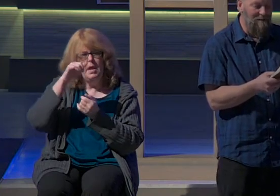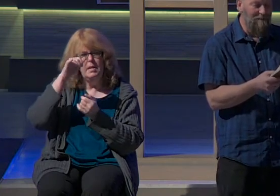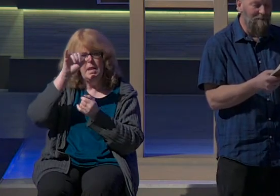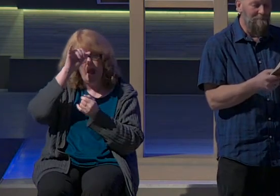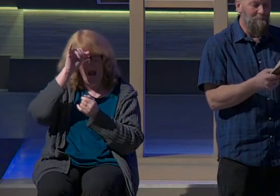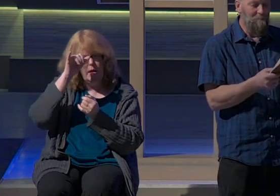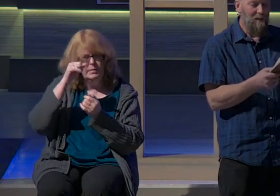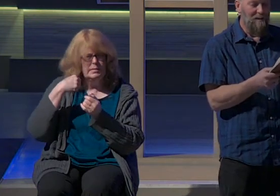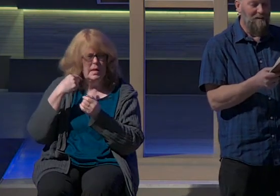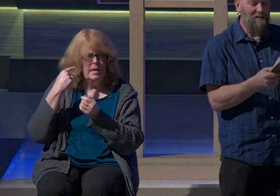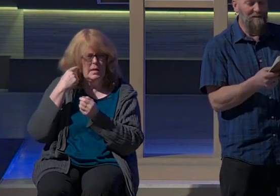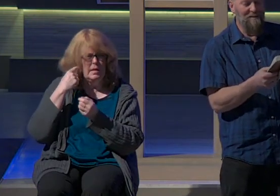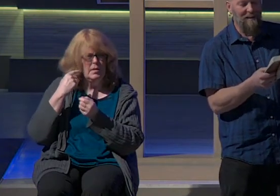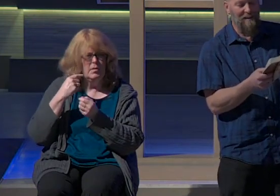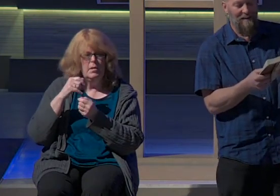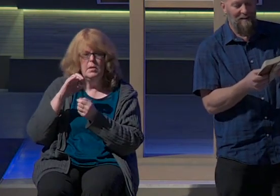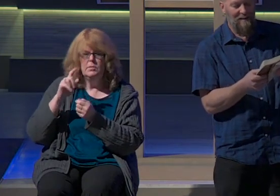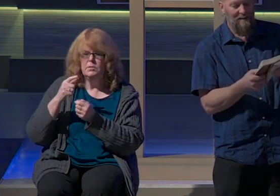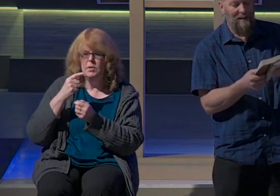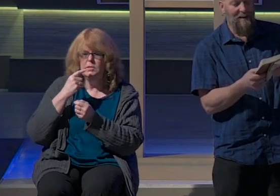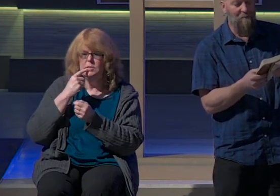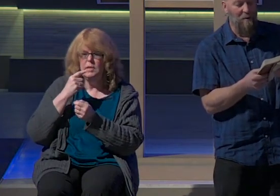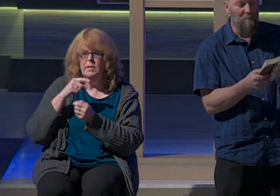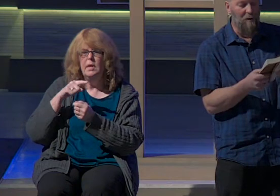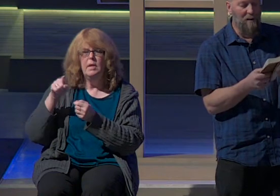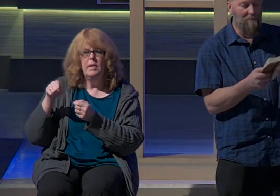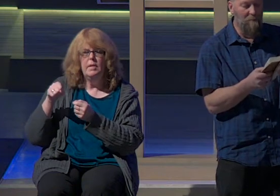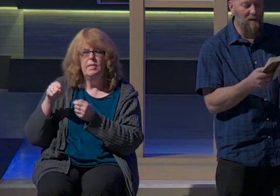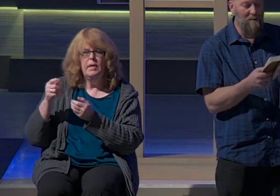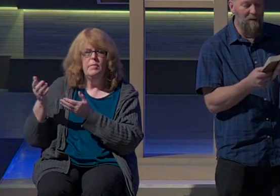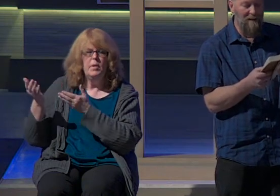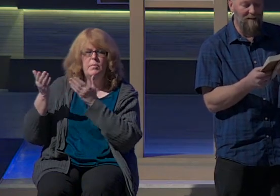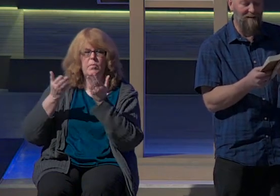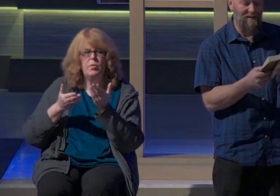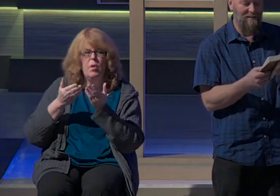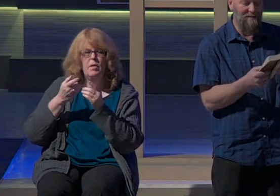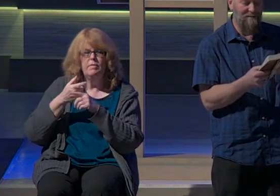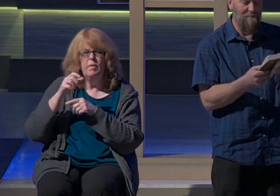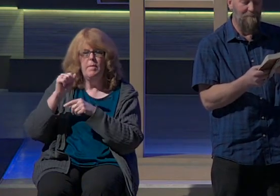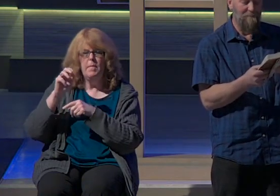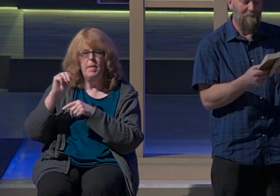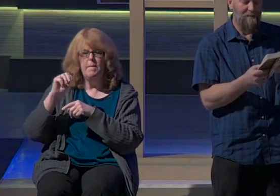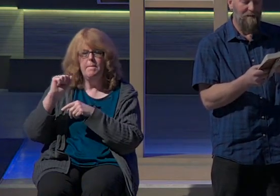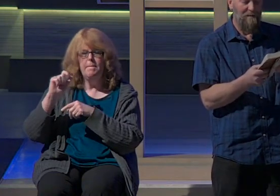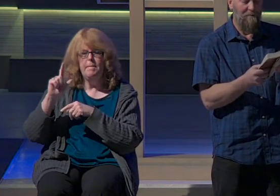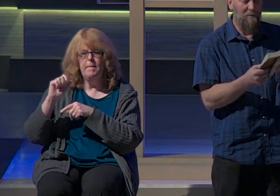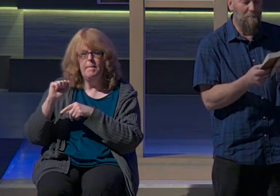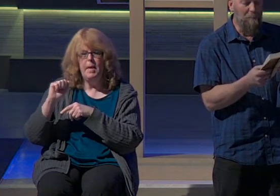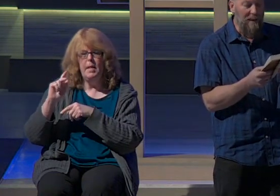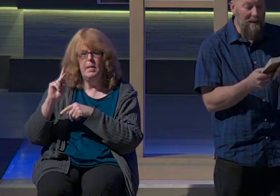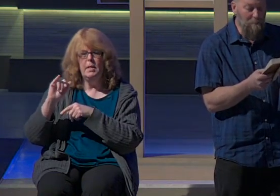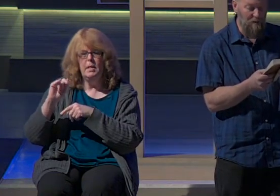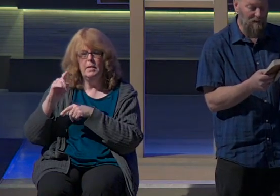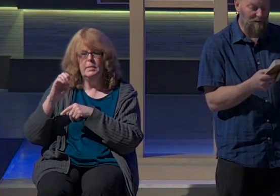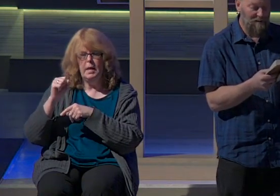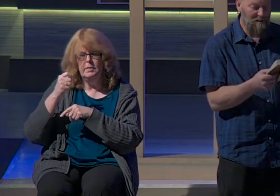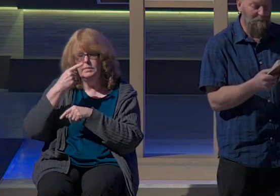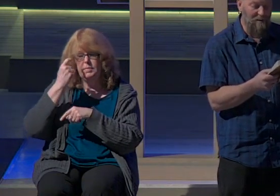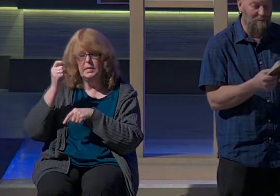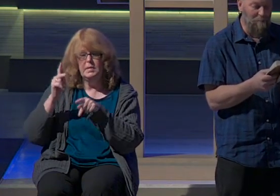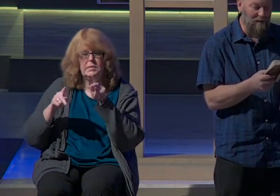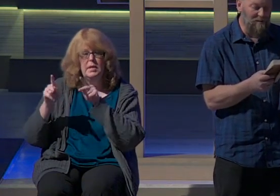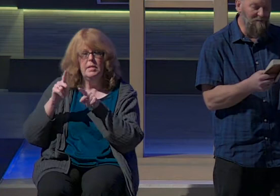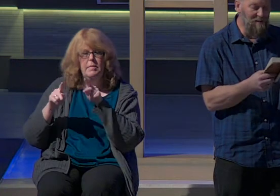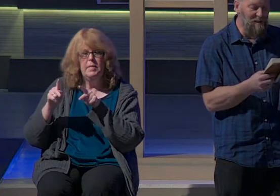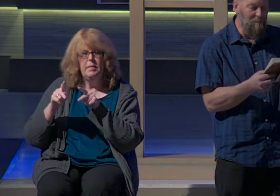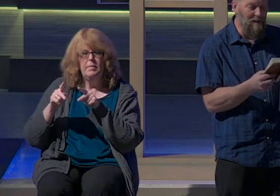hear? Saul said, They have been brought from the Amalekites. For the people spared